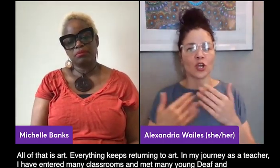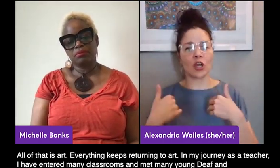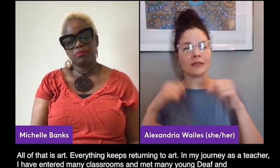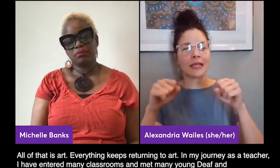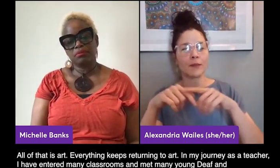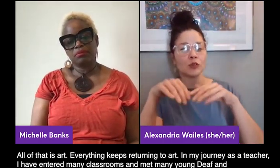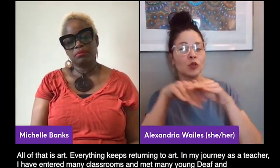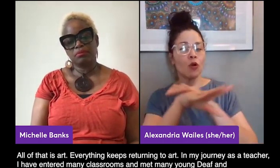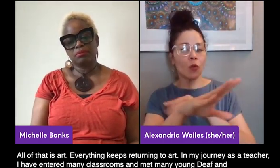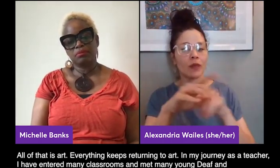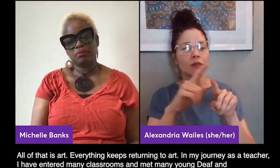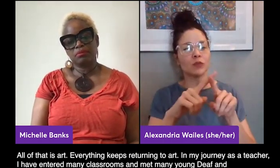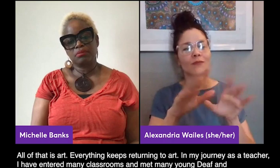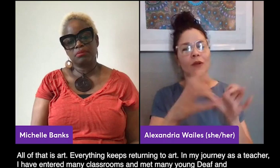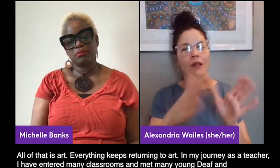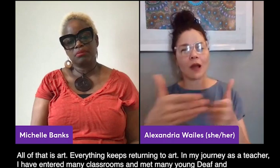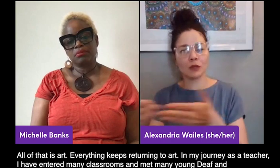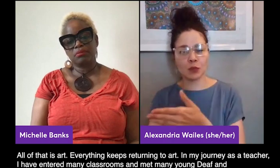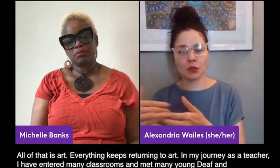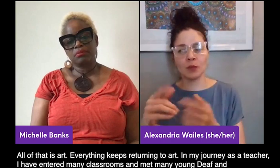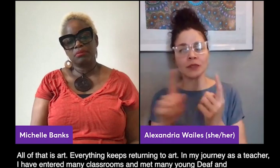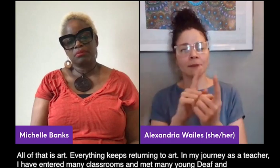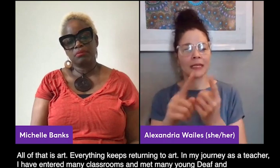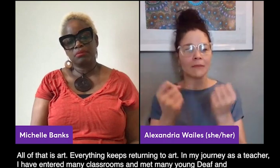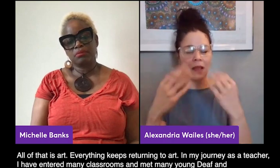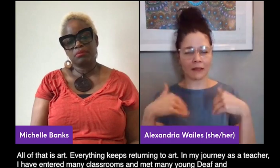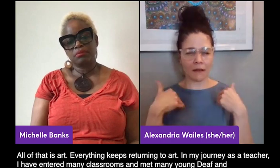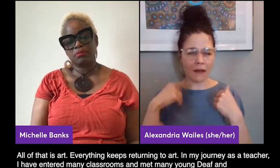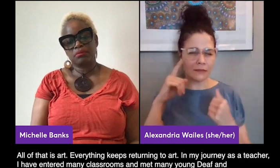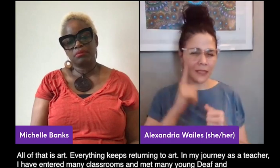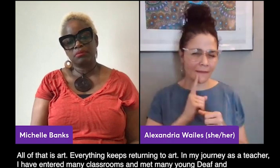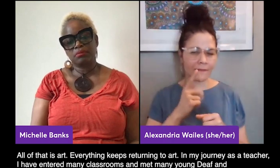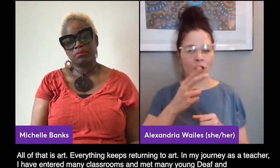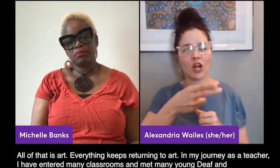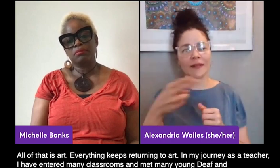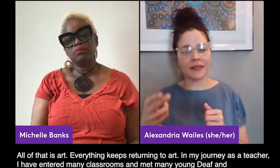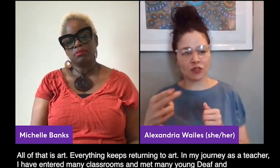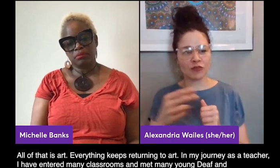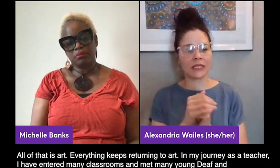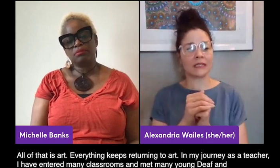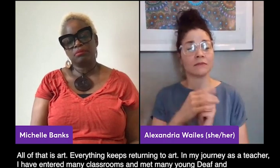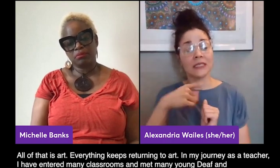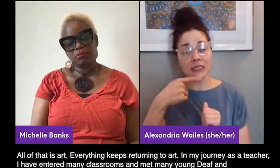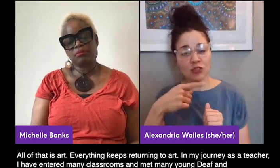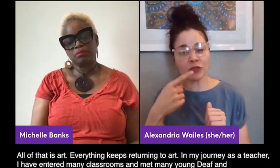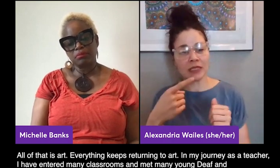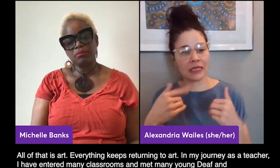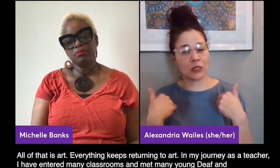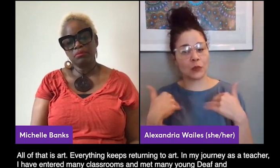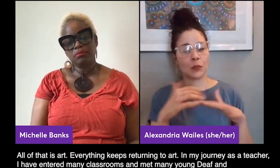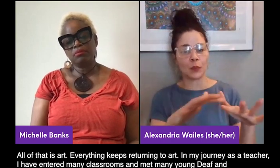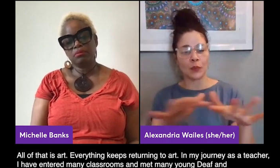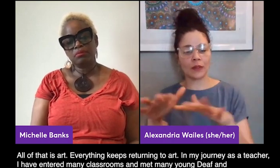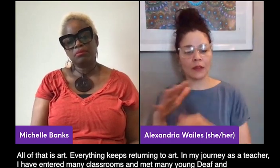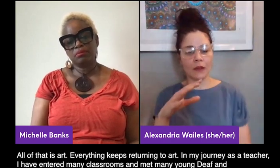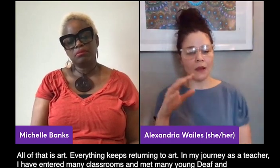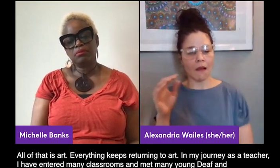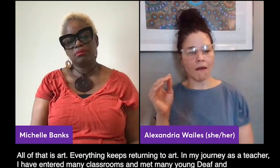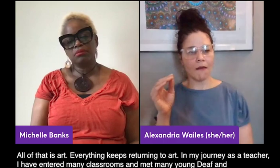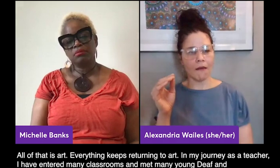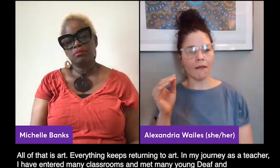hearing students, and hearing youth as well. And I really see the power of